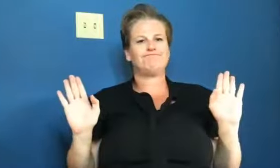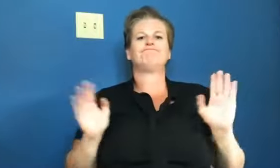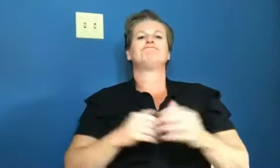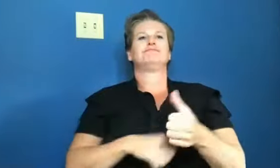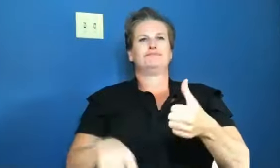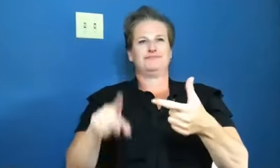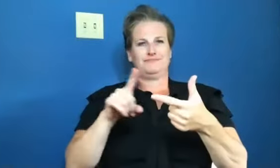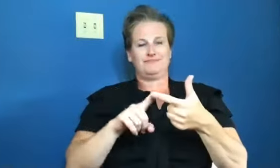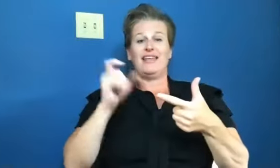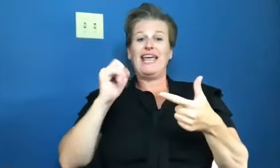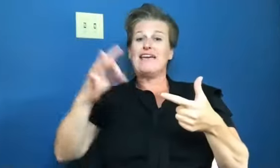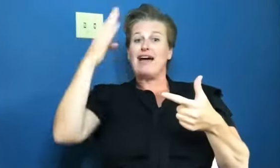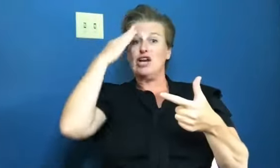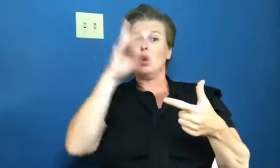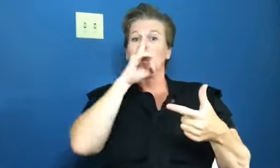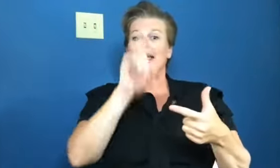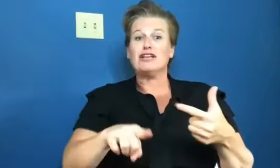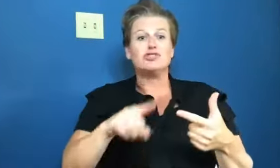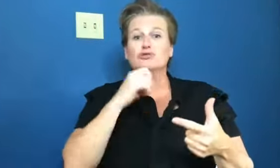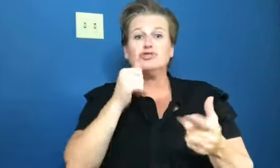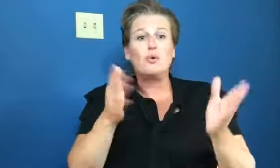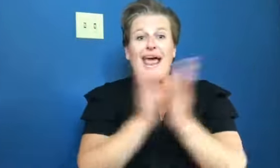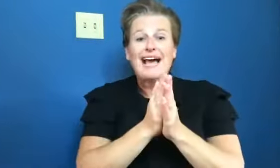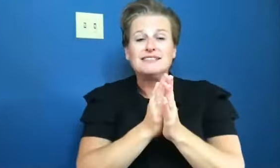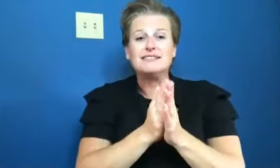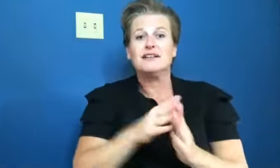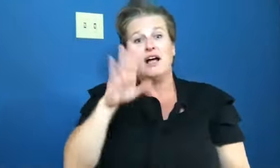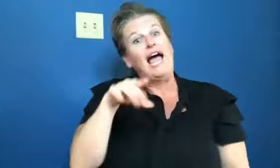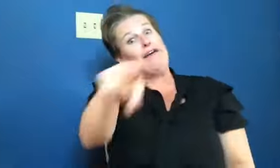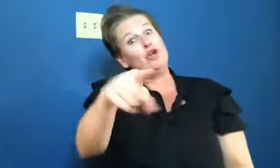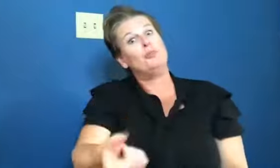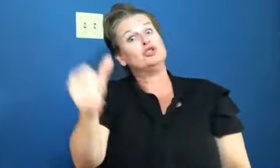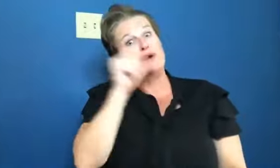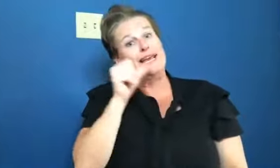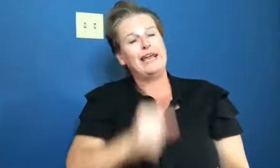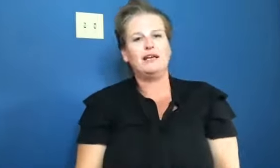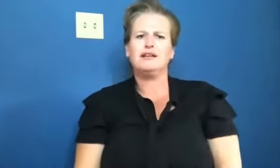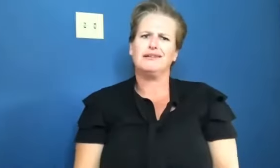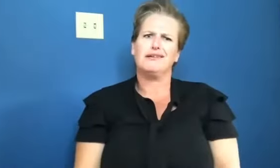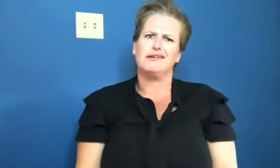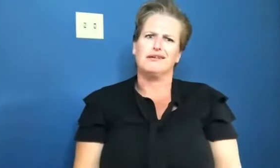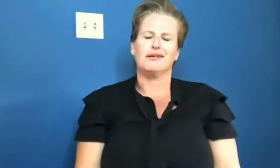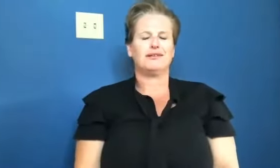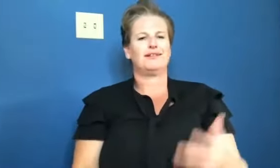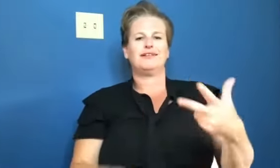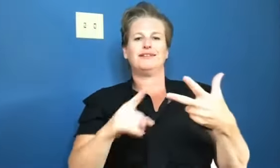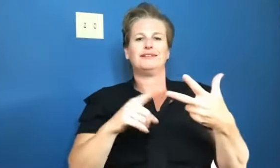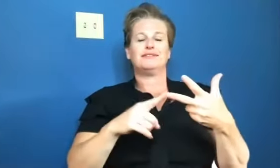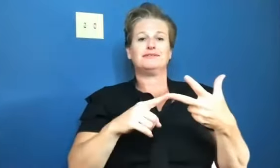such as, have you been drinking? Right? She also told me to stop answering statements. Just because my husband calls me a